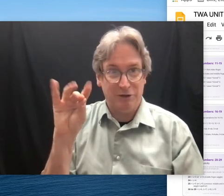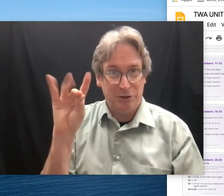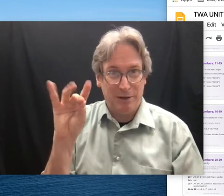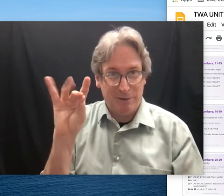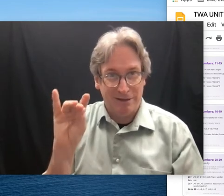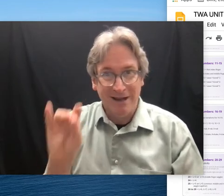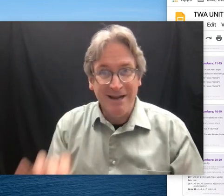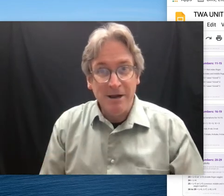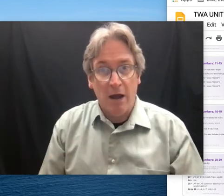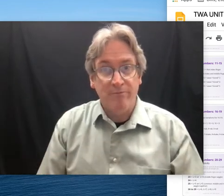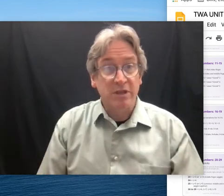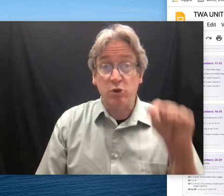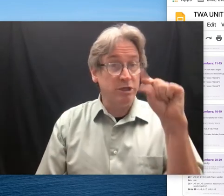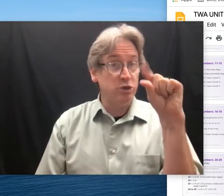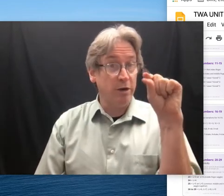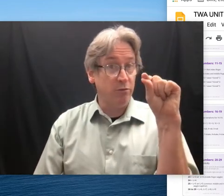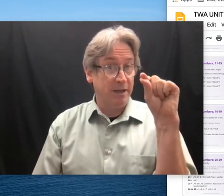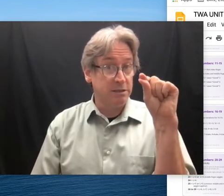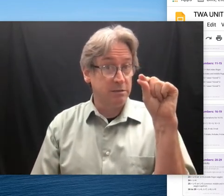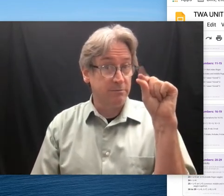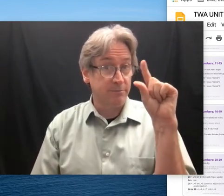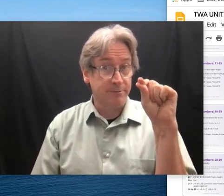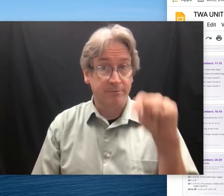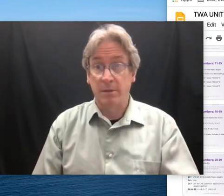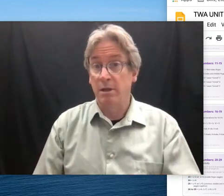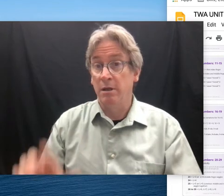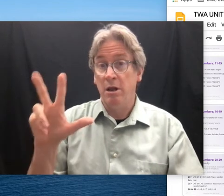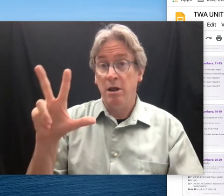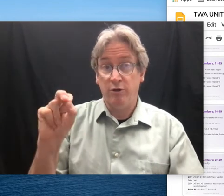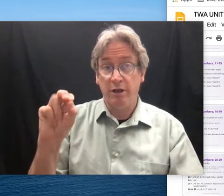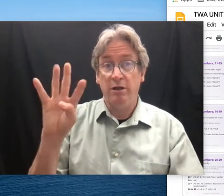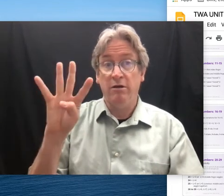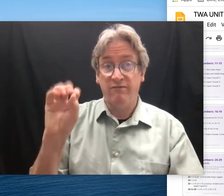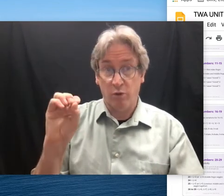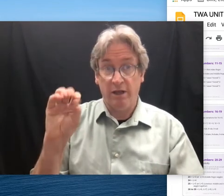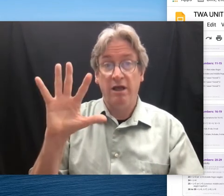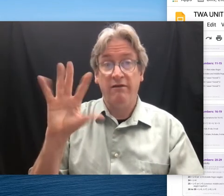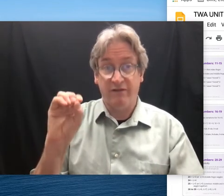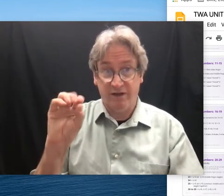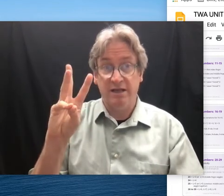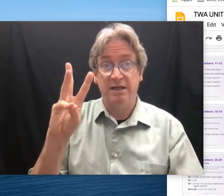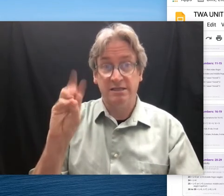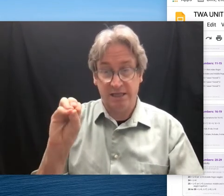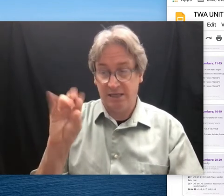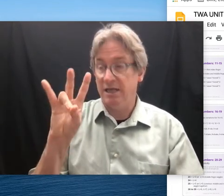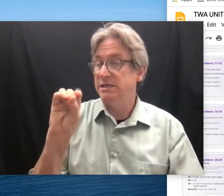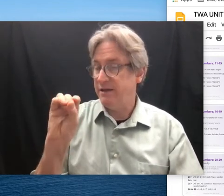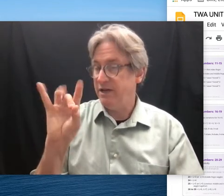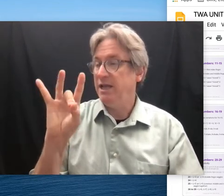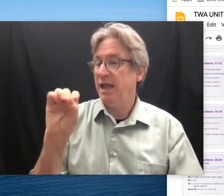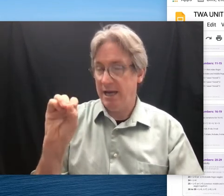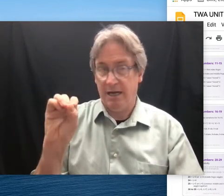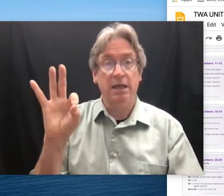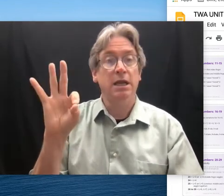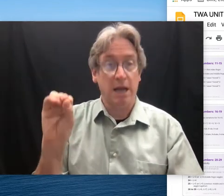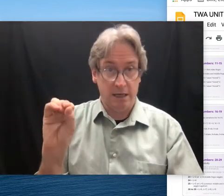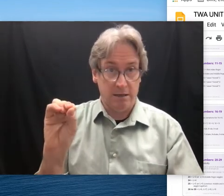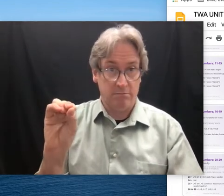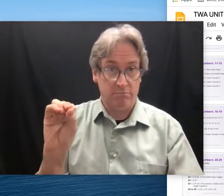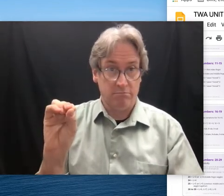really tough to do that with. So only 20 repeats. 30, 40, 50, 60, 70,